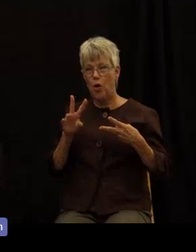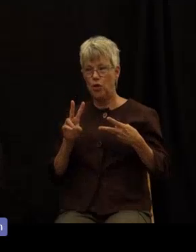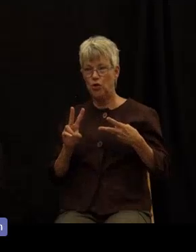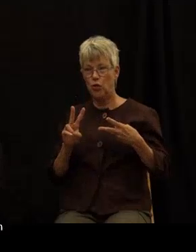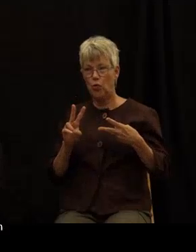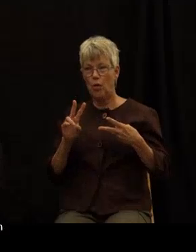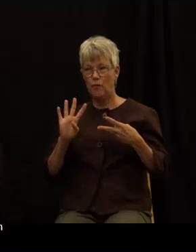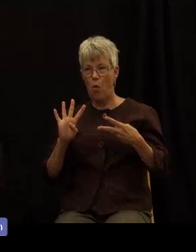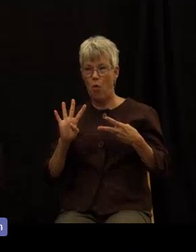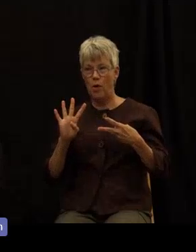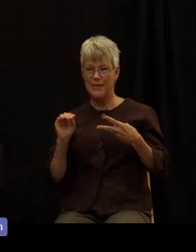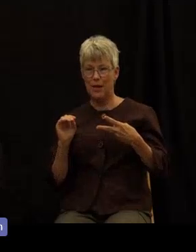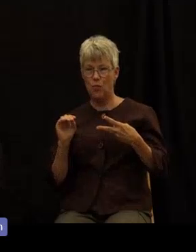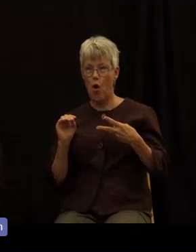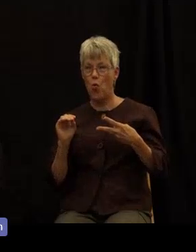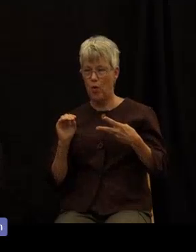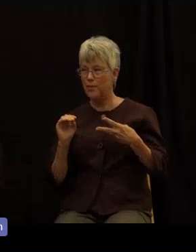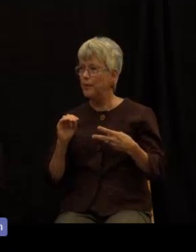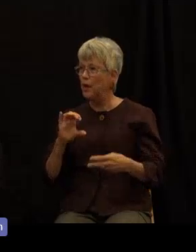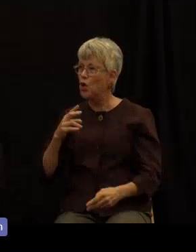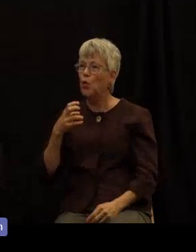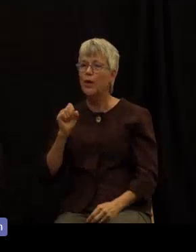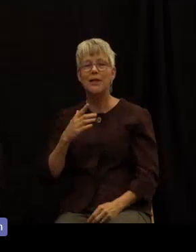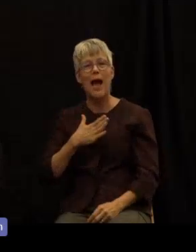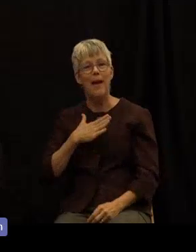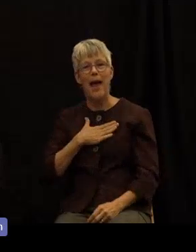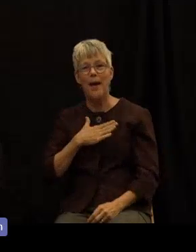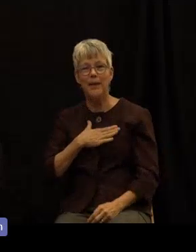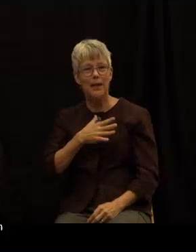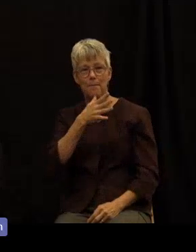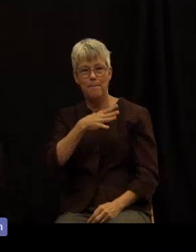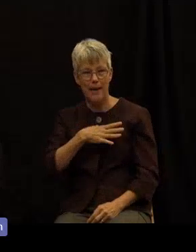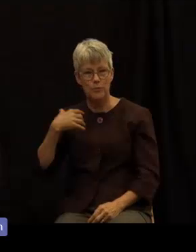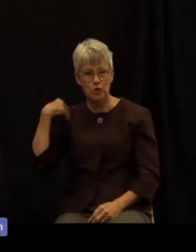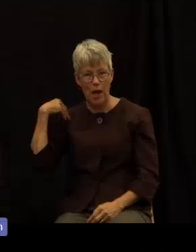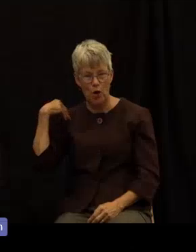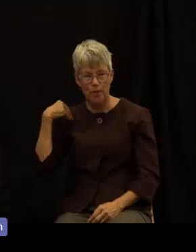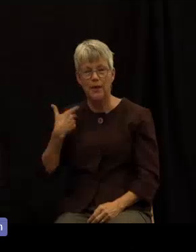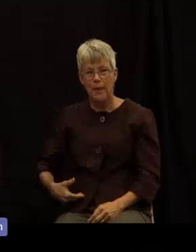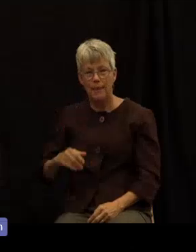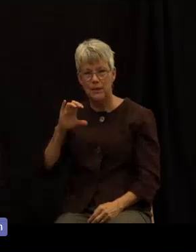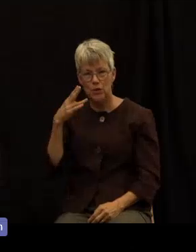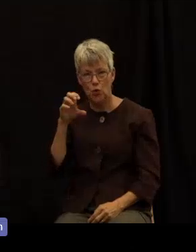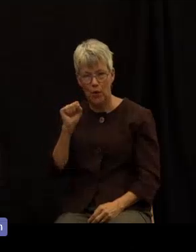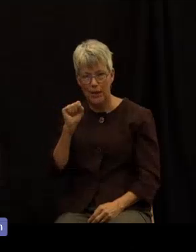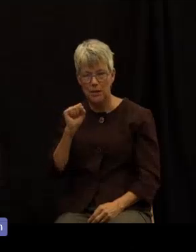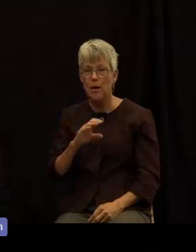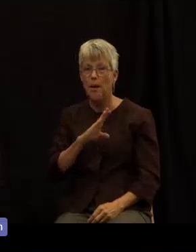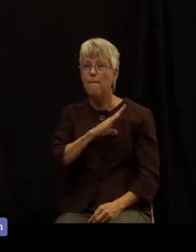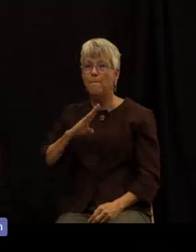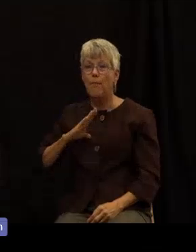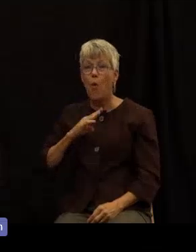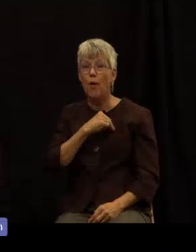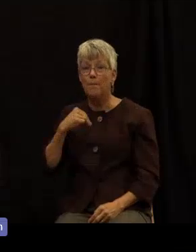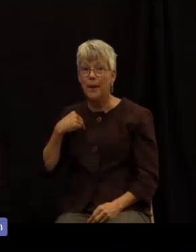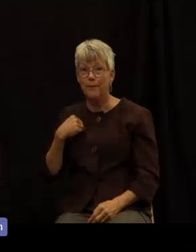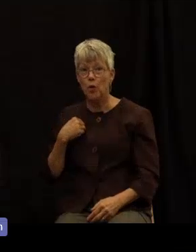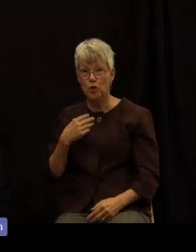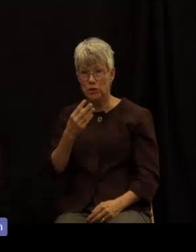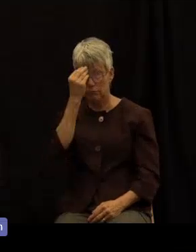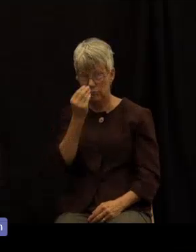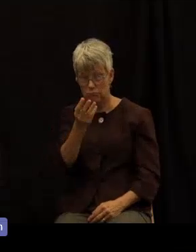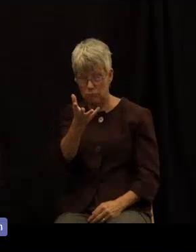4240? Be happy to, Madam Chair. This is Chris. So board members, the first thing to point out to you is that you